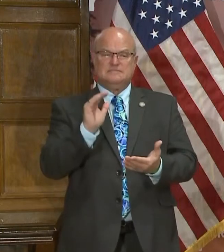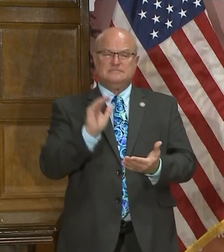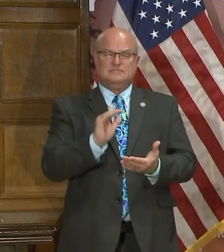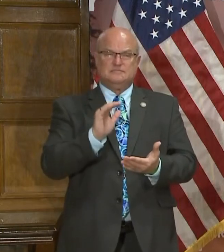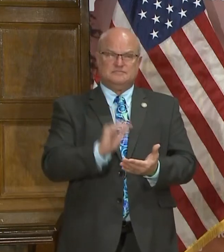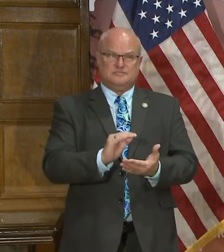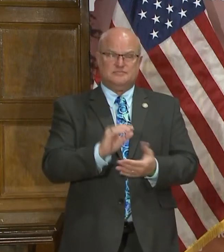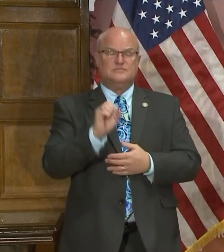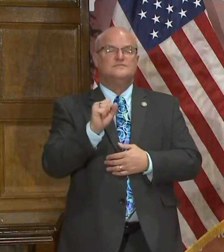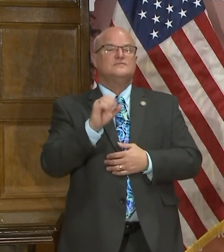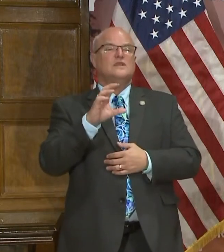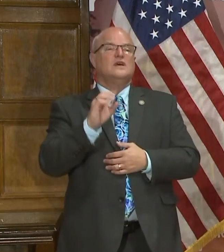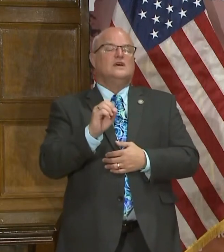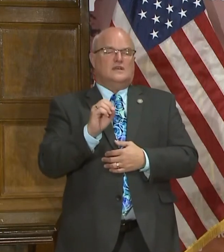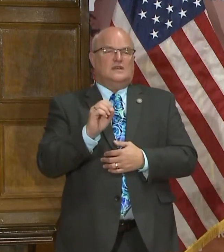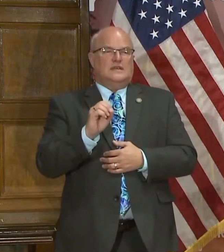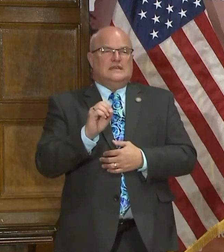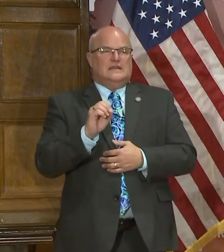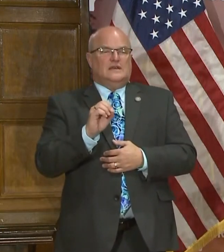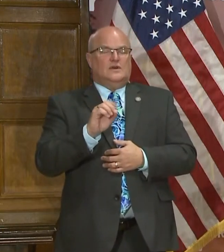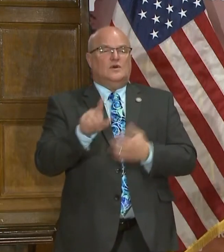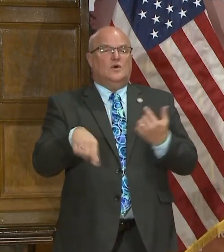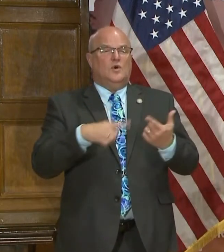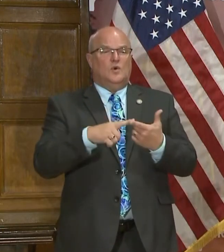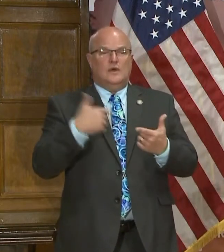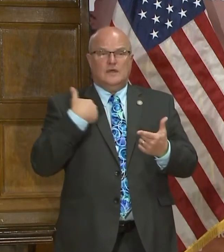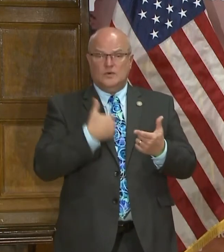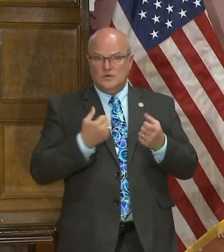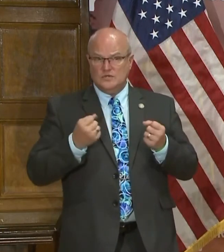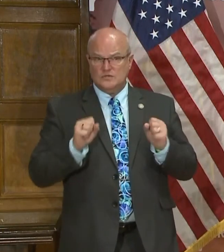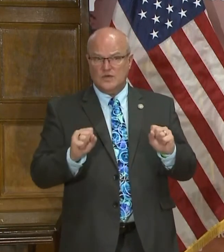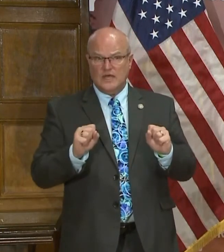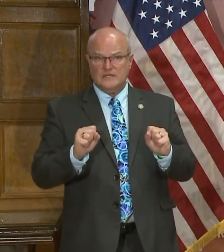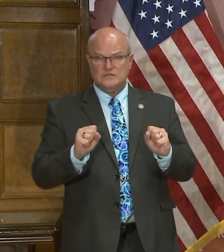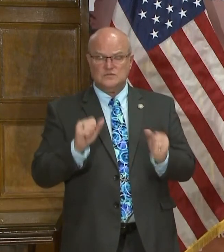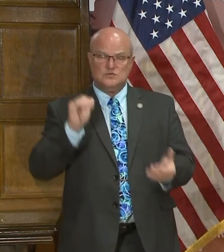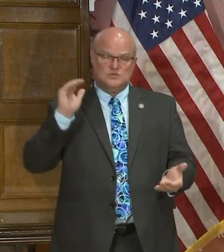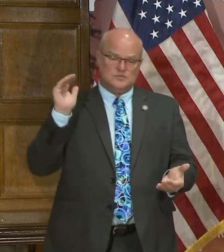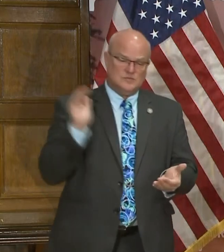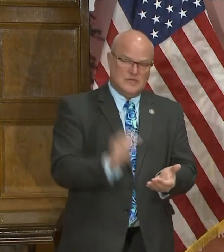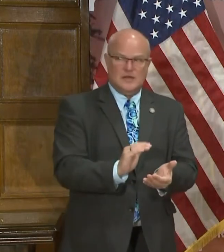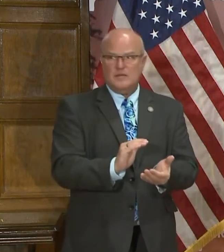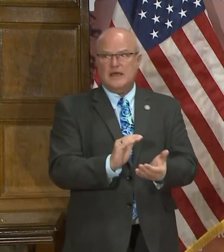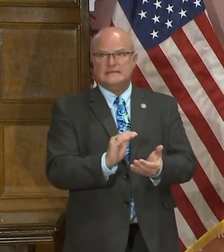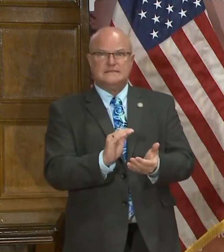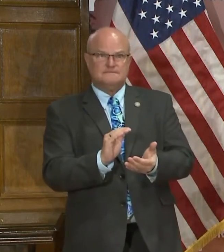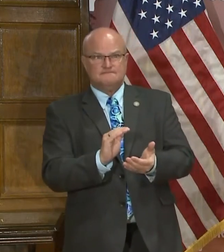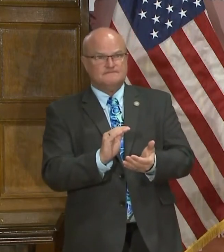that. And so, whenever we're trying to minimize